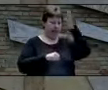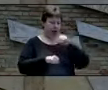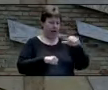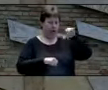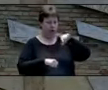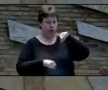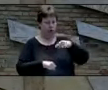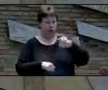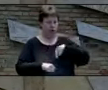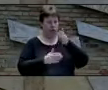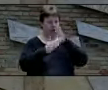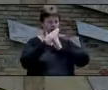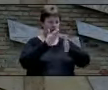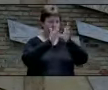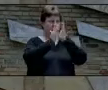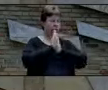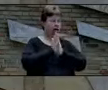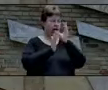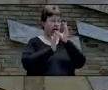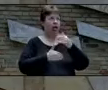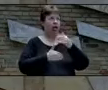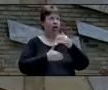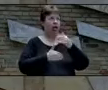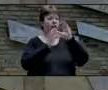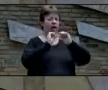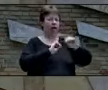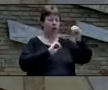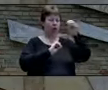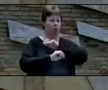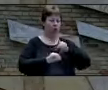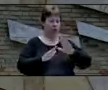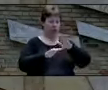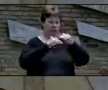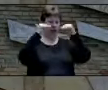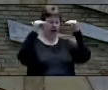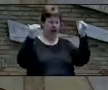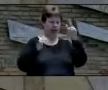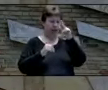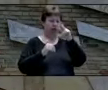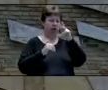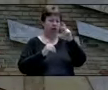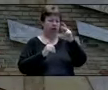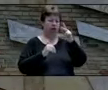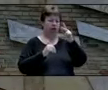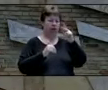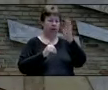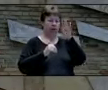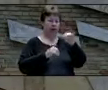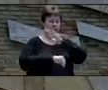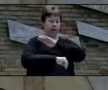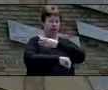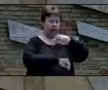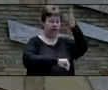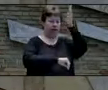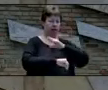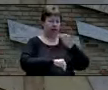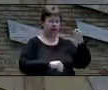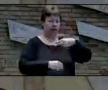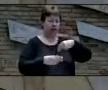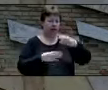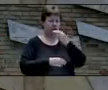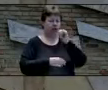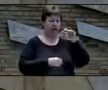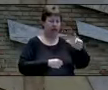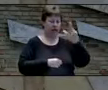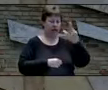May God rebuke him, we humbly pray, and do thou, Prince of the Heavenly Host, by the power of God,